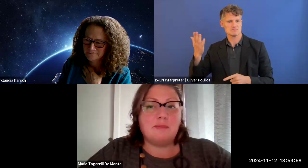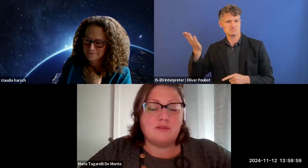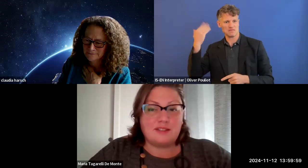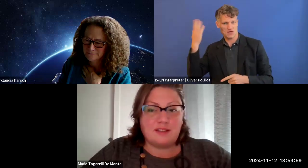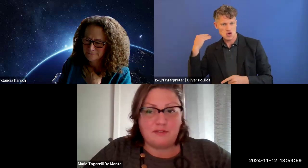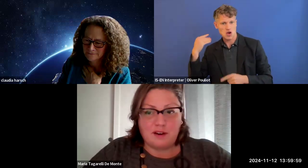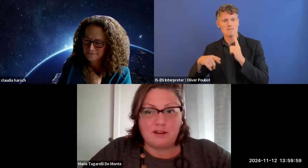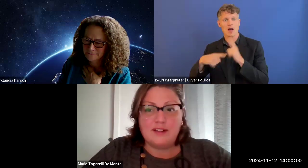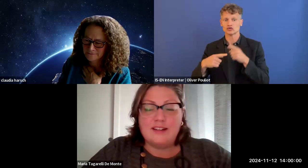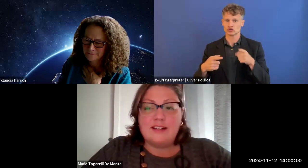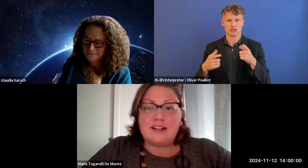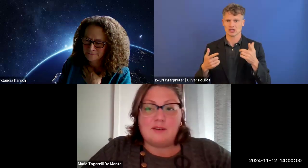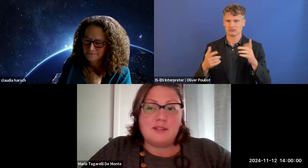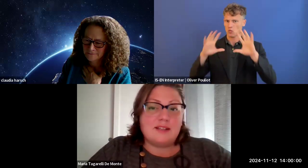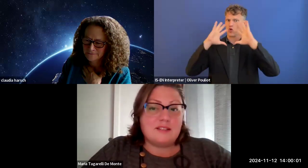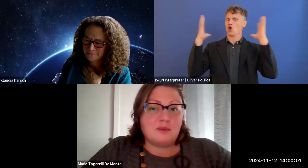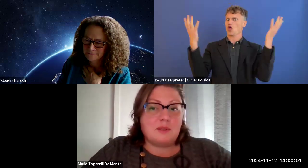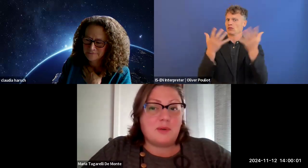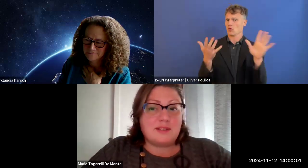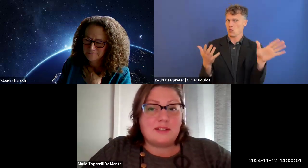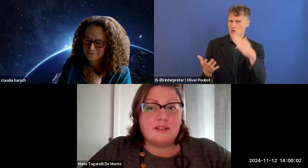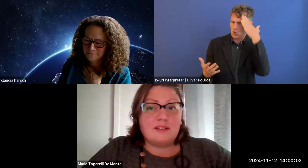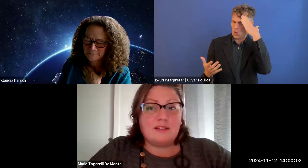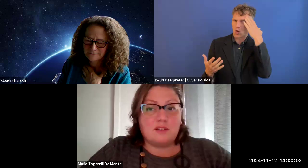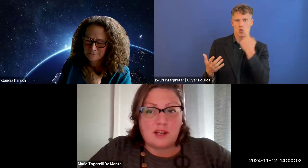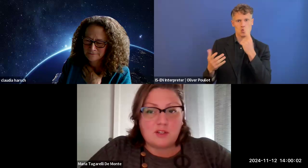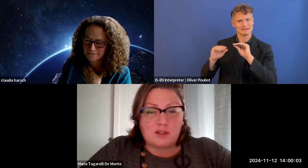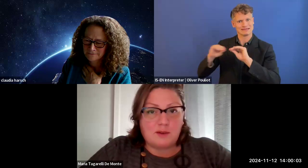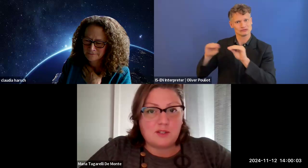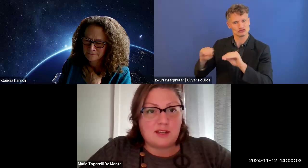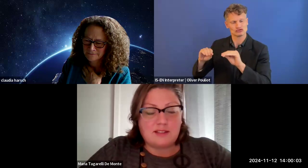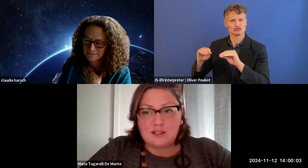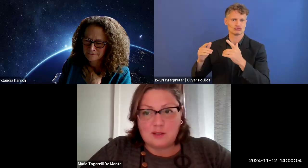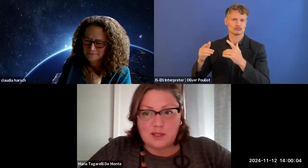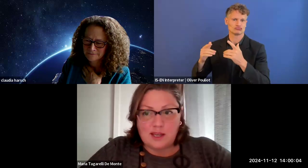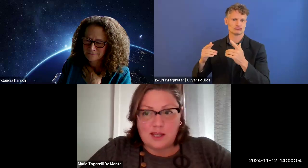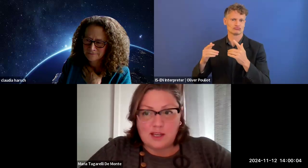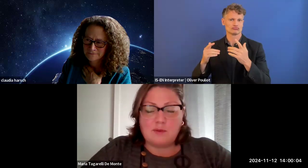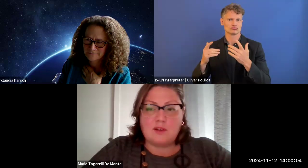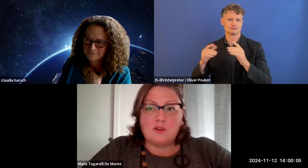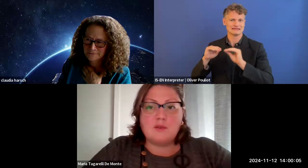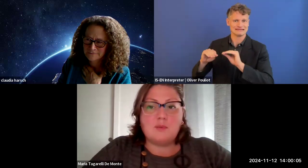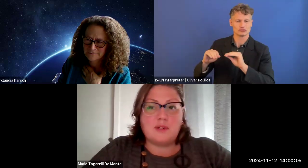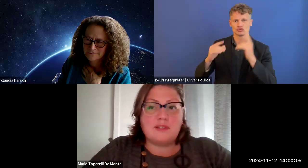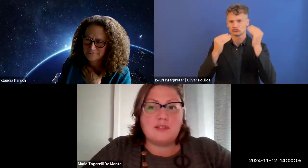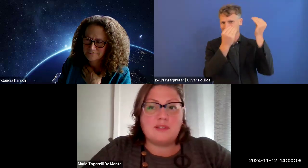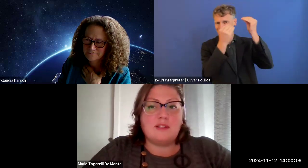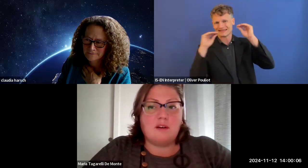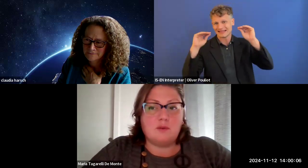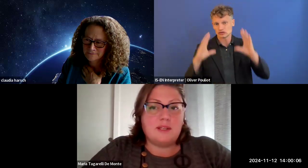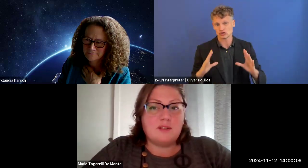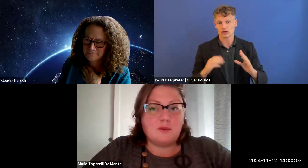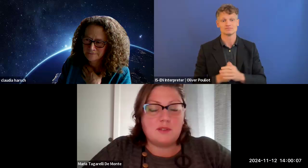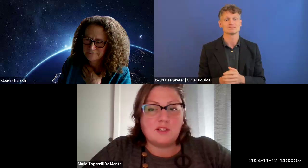the implementation of the CFR. Claudia is the current president of the International Language Testing Association and was also the